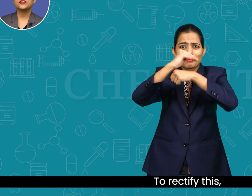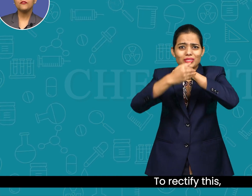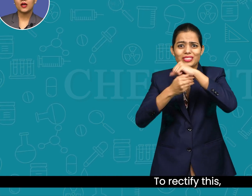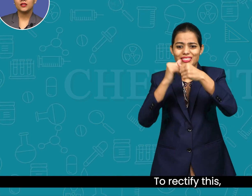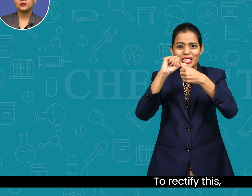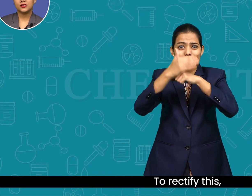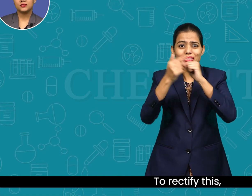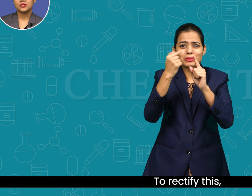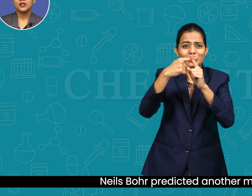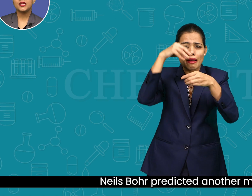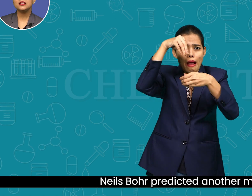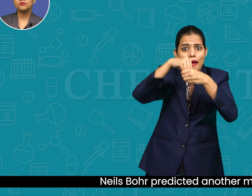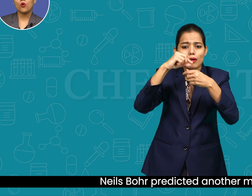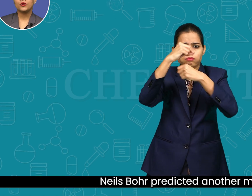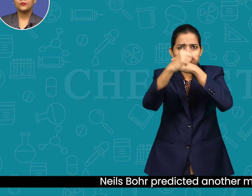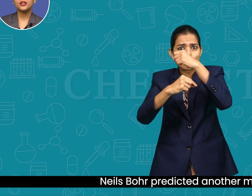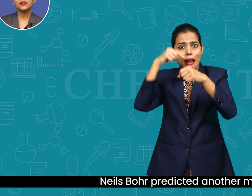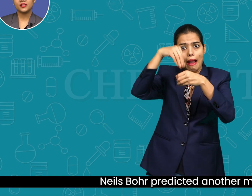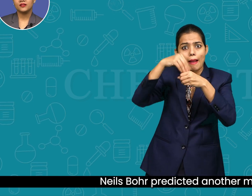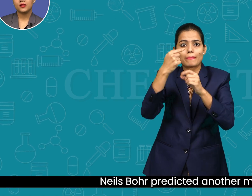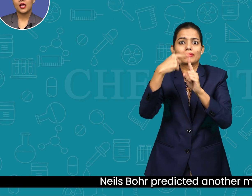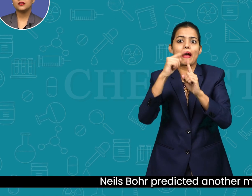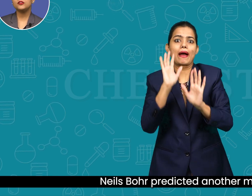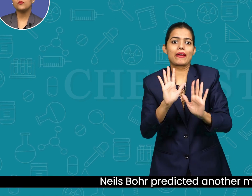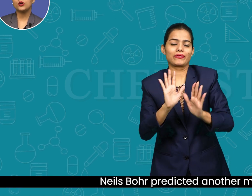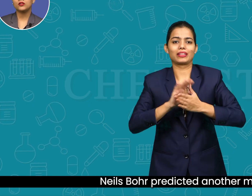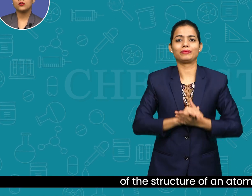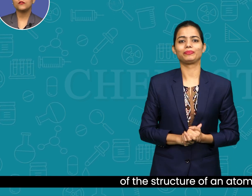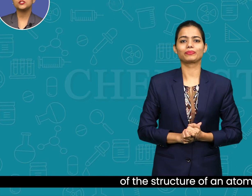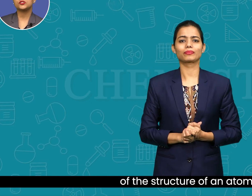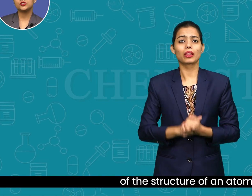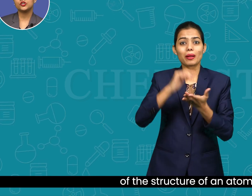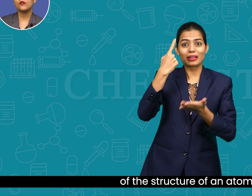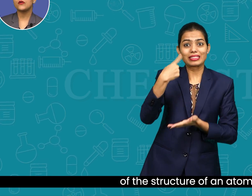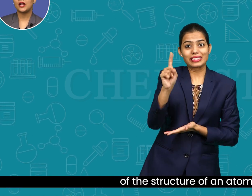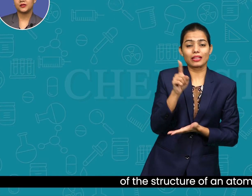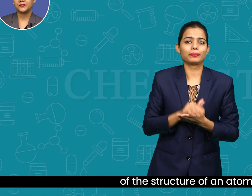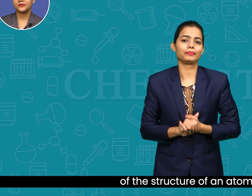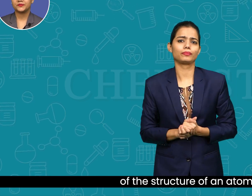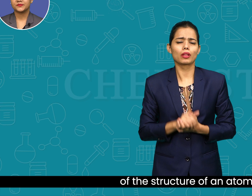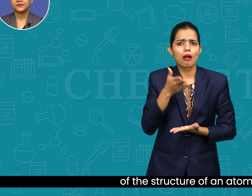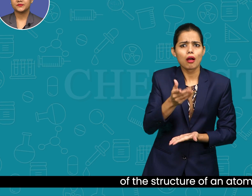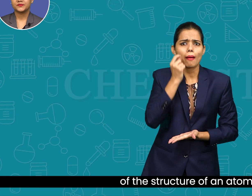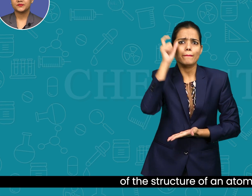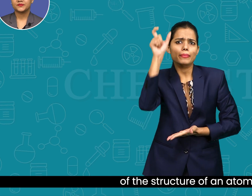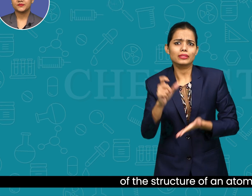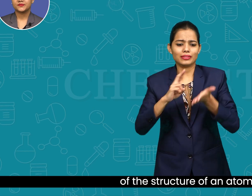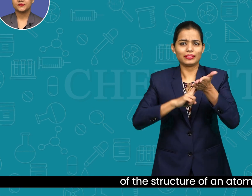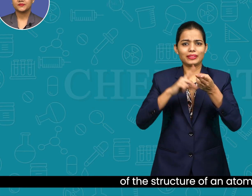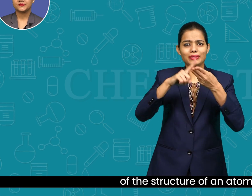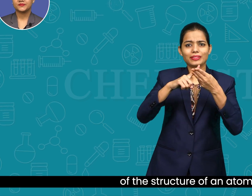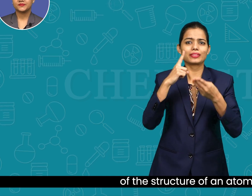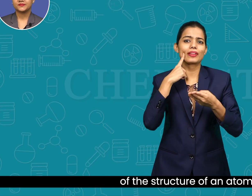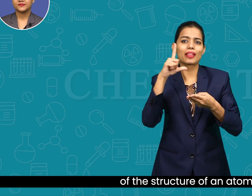To rectify this, Niels Bohr predicted another model of the structure of atom.